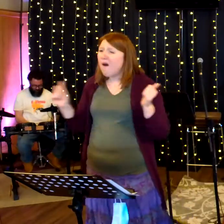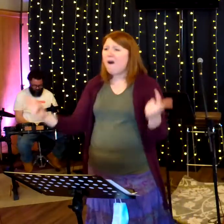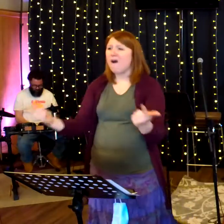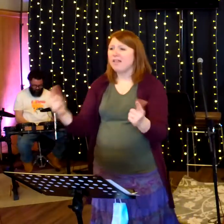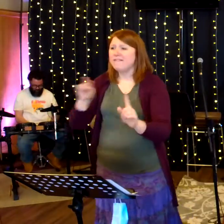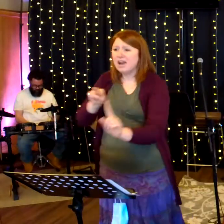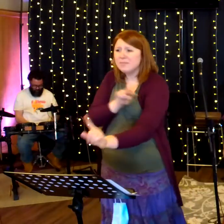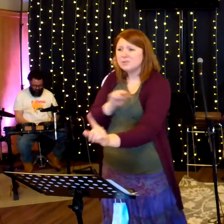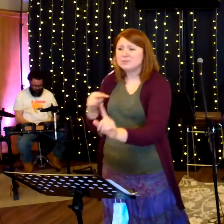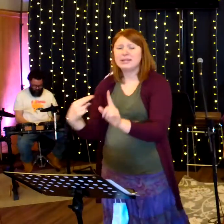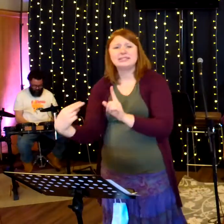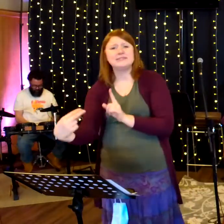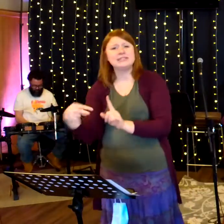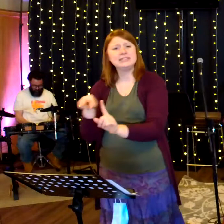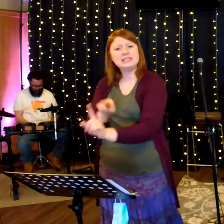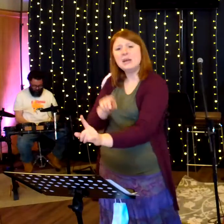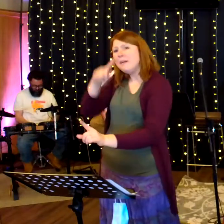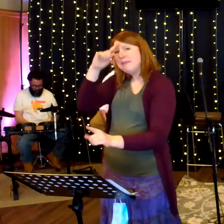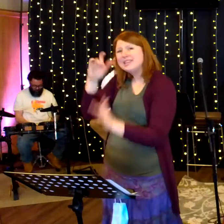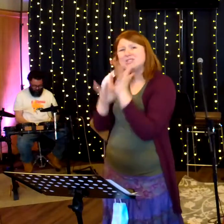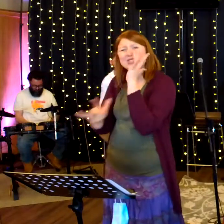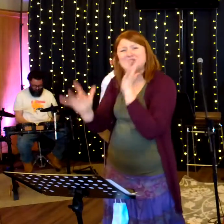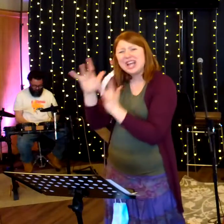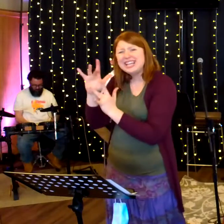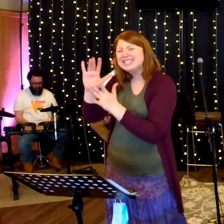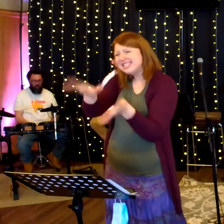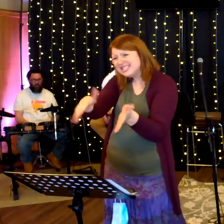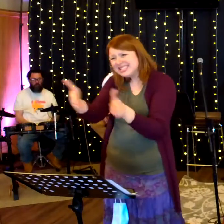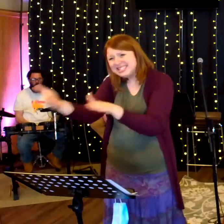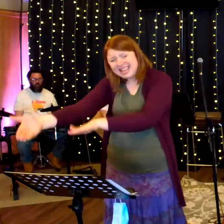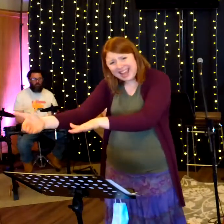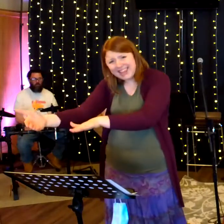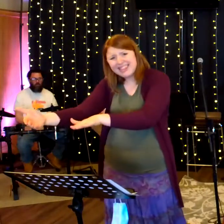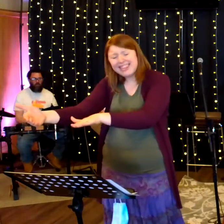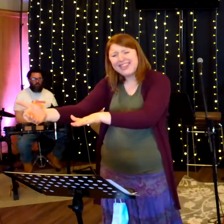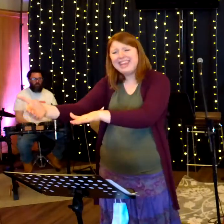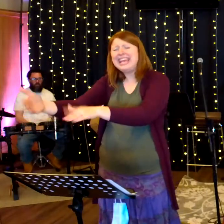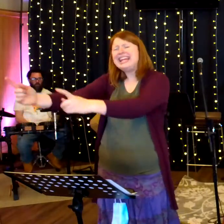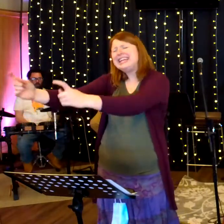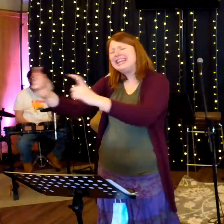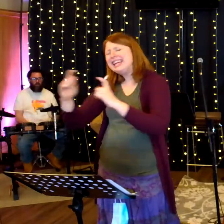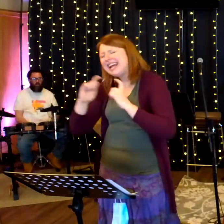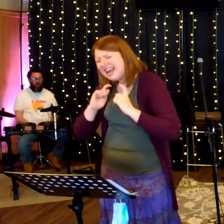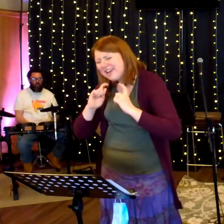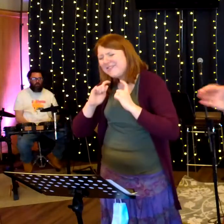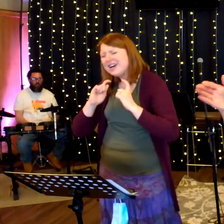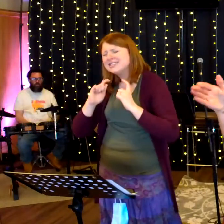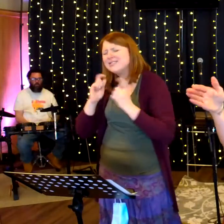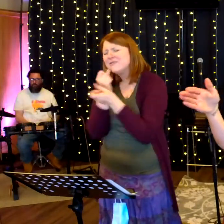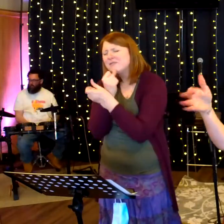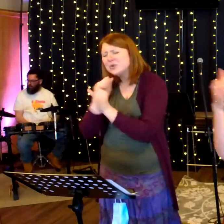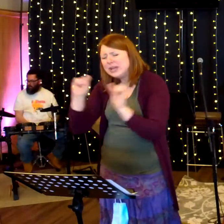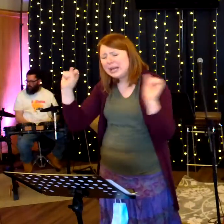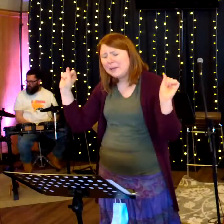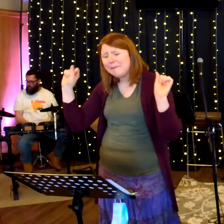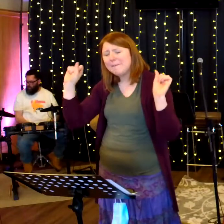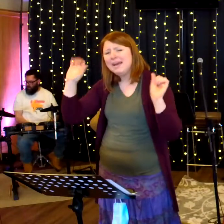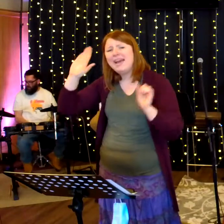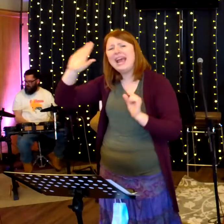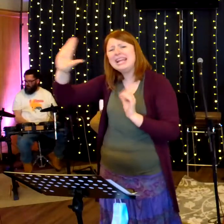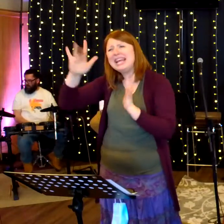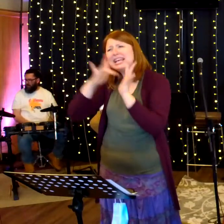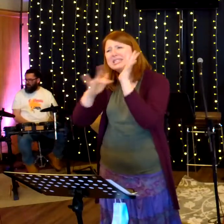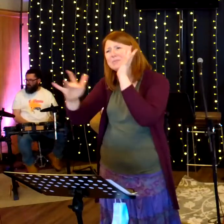perspective. Because his work on the cross brought that to us. And his perspective can be